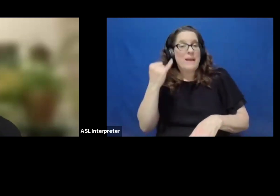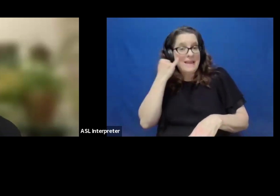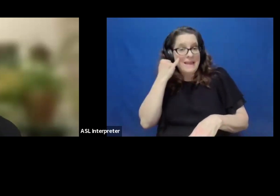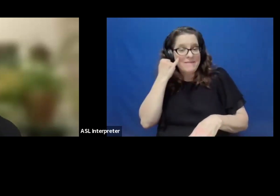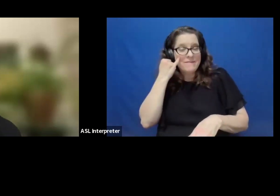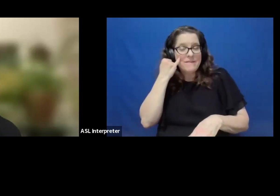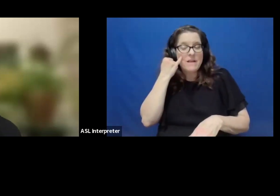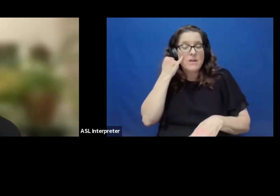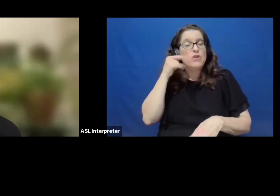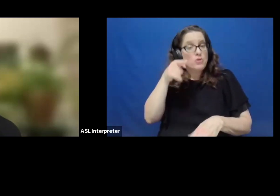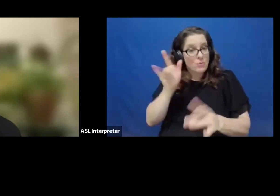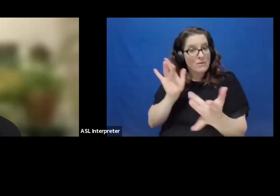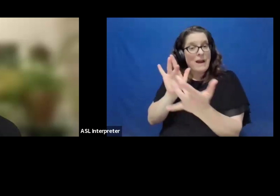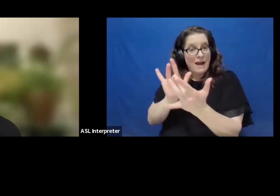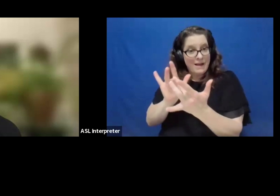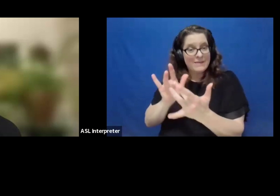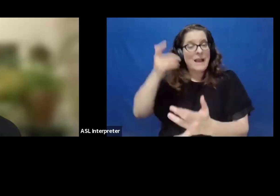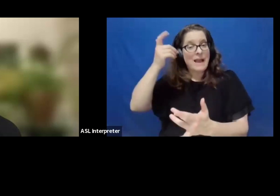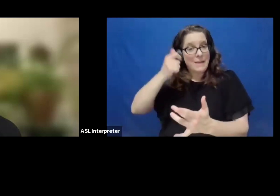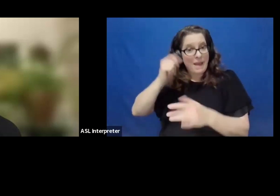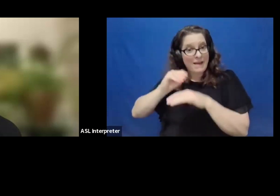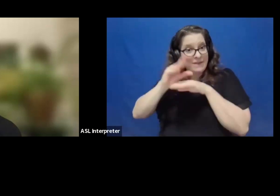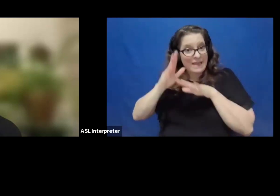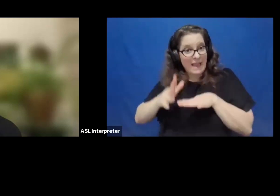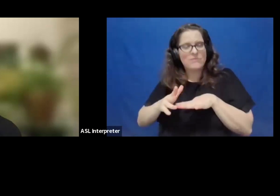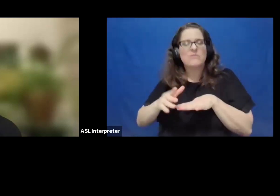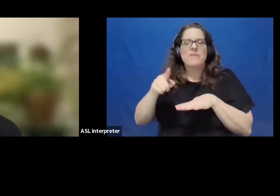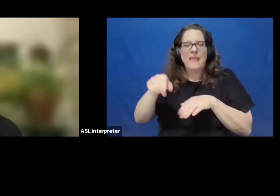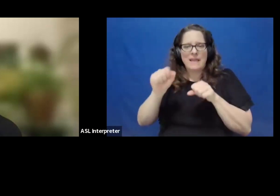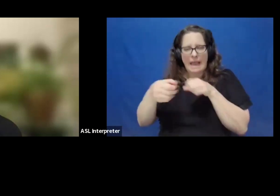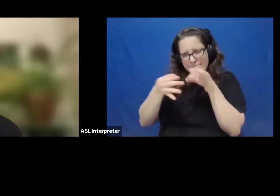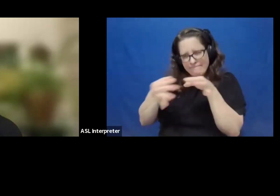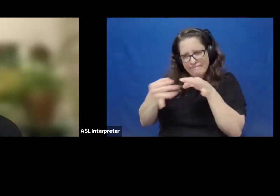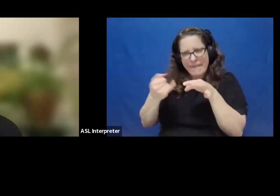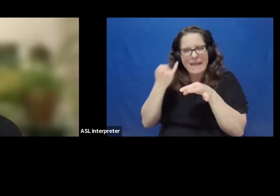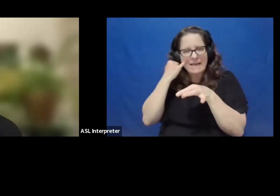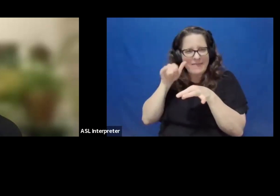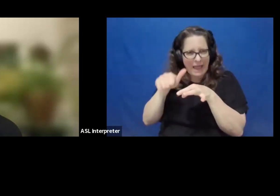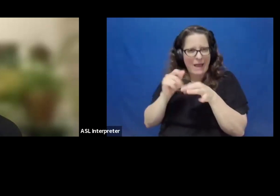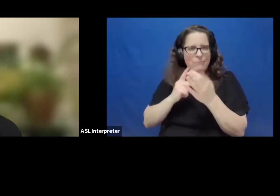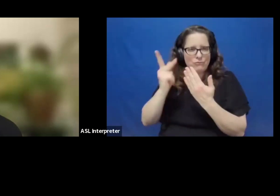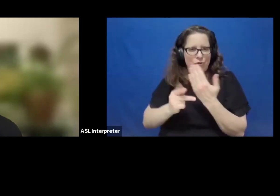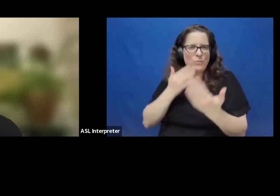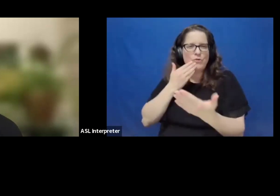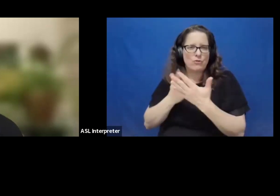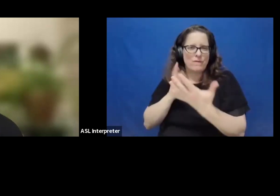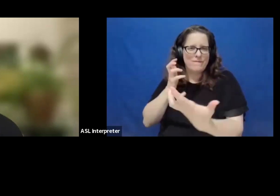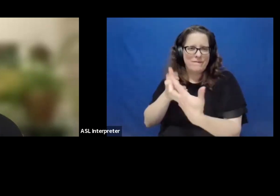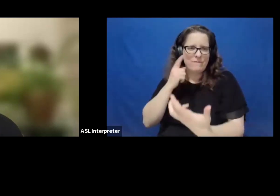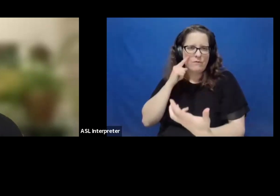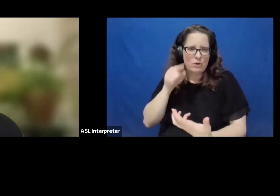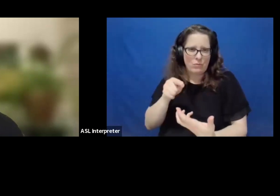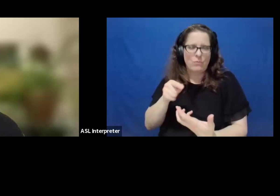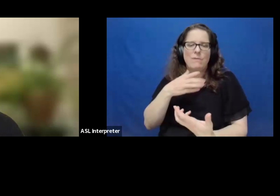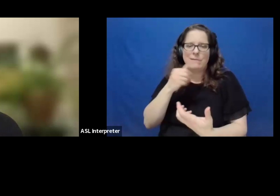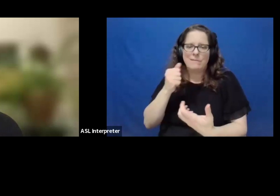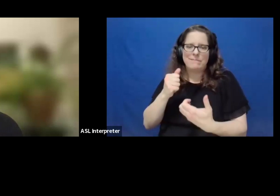if EID would be a good option for your family member and advise them about how to enroll.